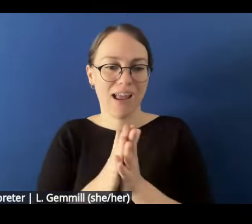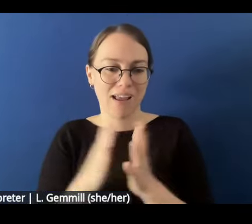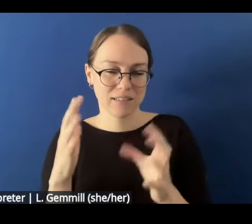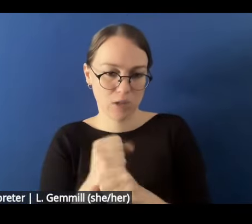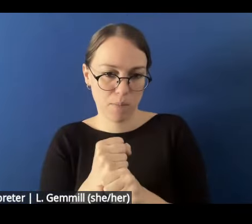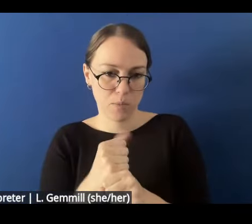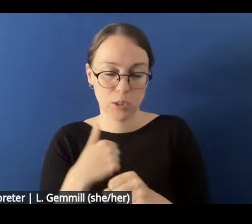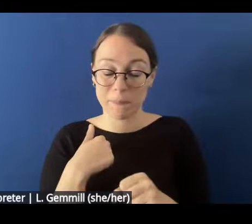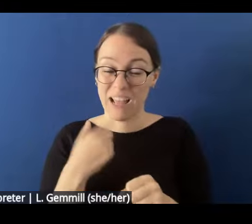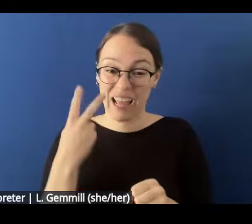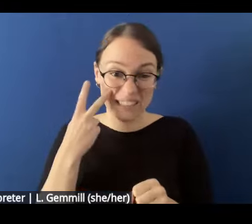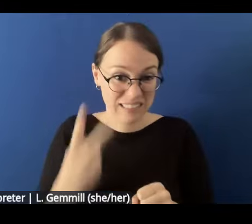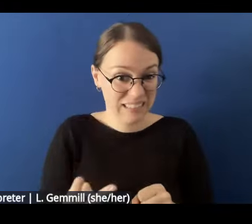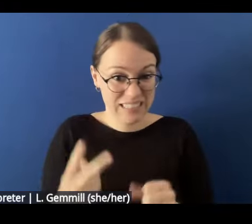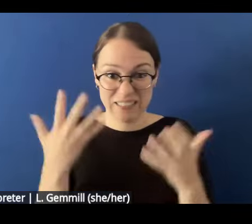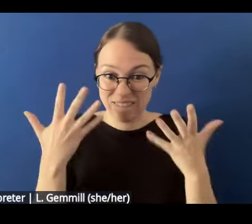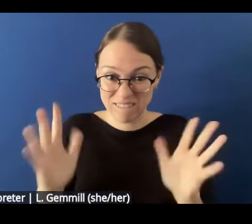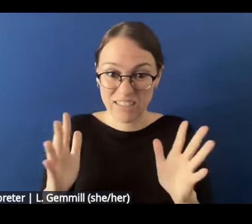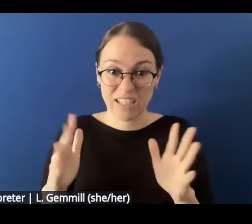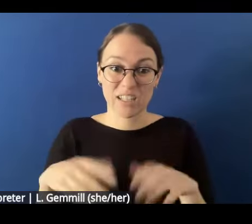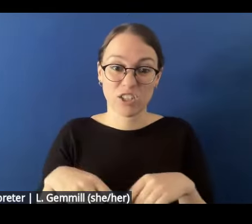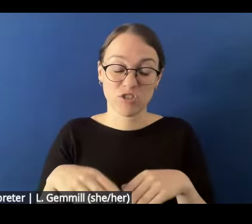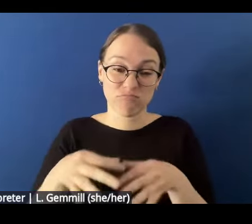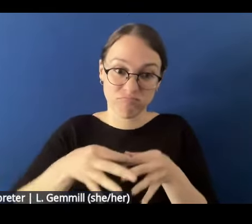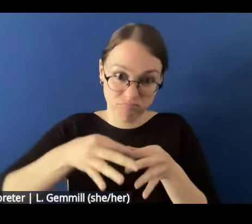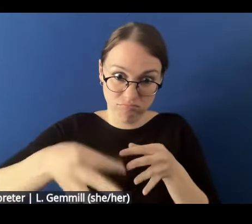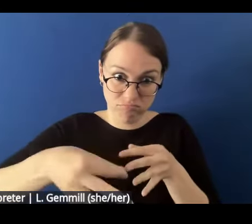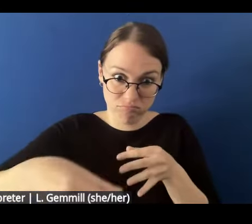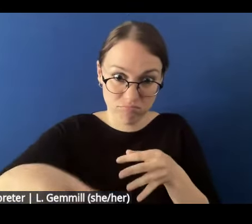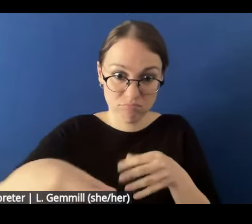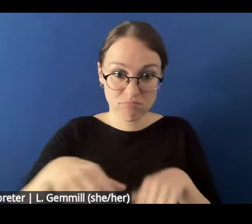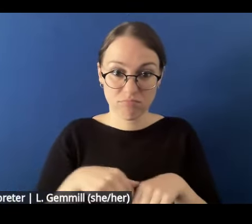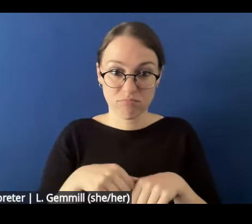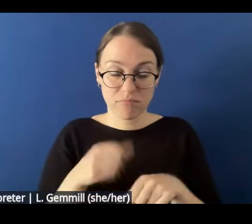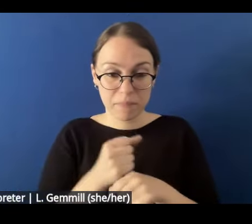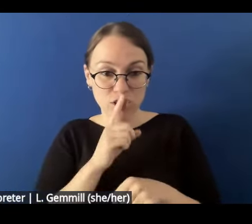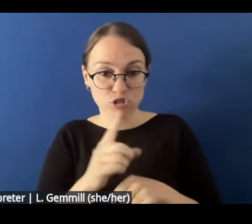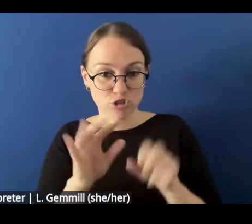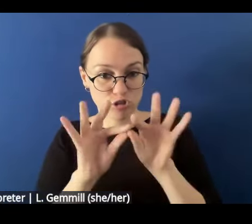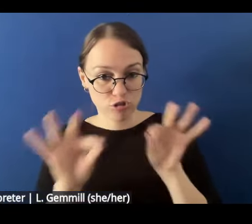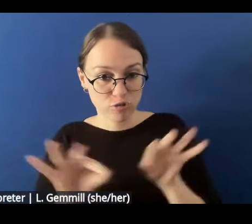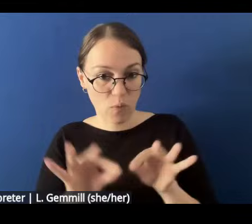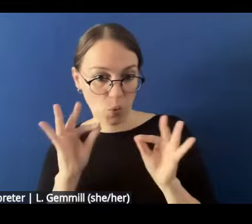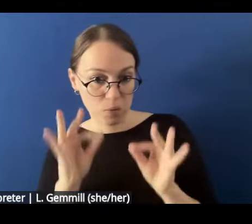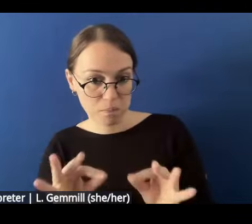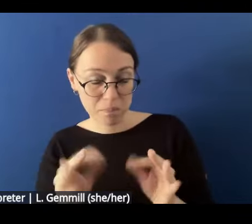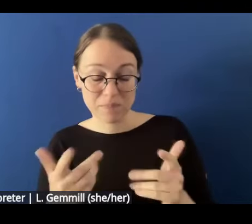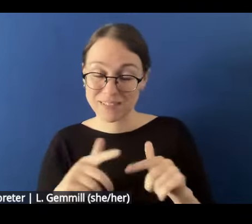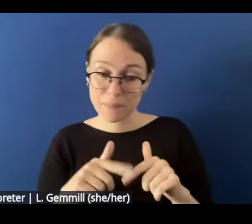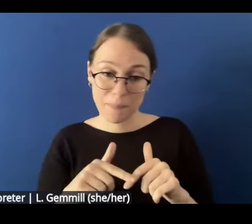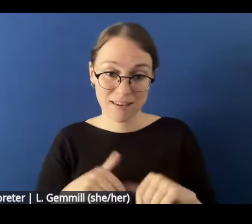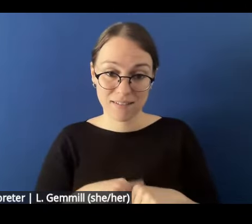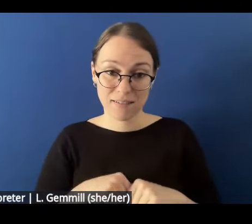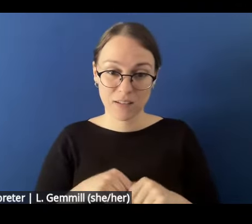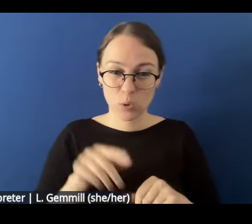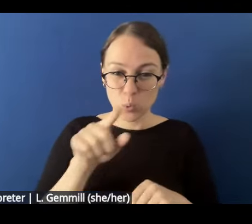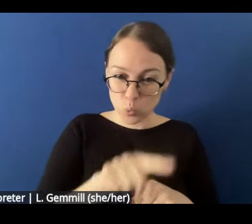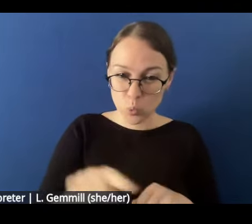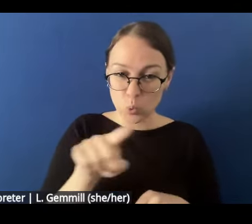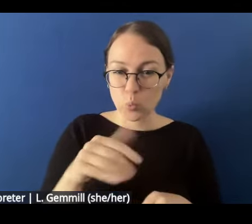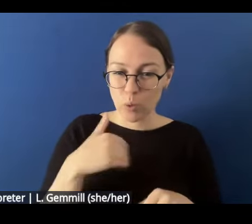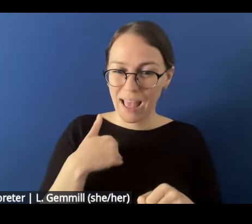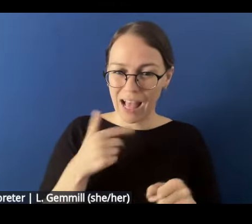it take weeks or months to get the form right, depending on who's bringing it. You all have control over the form